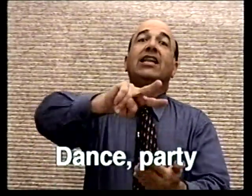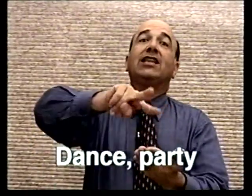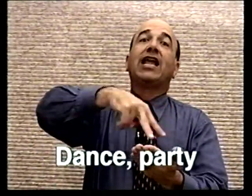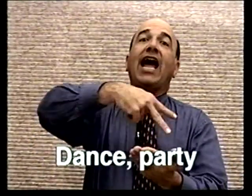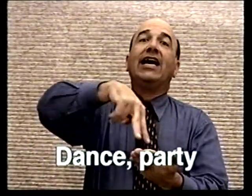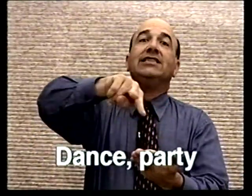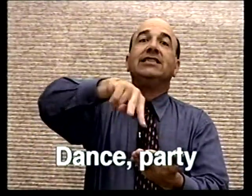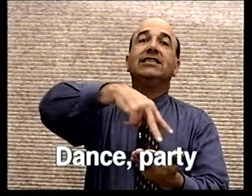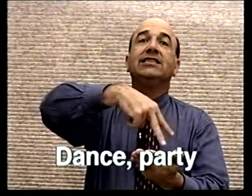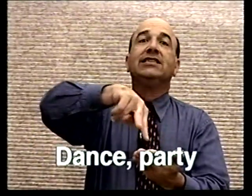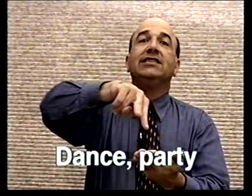Then,